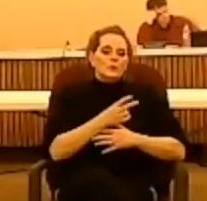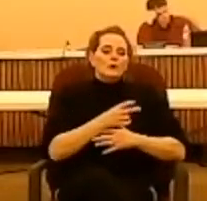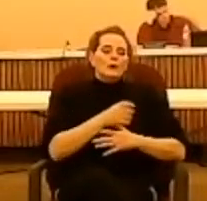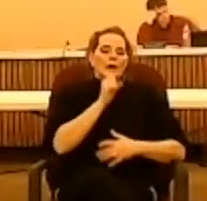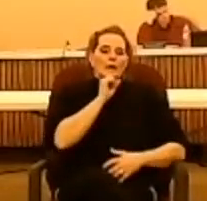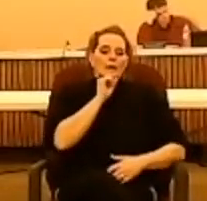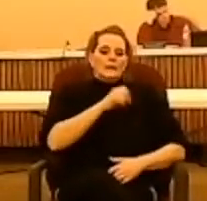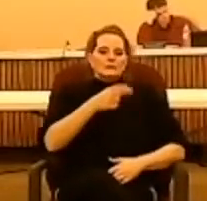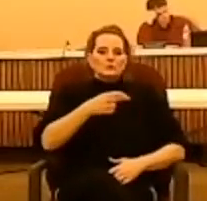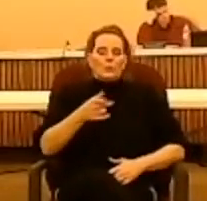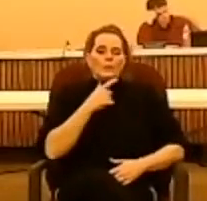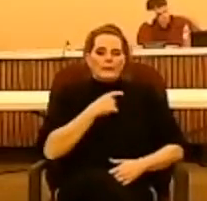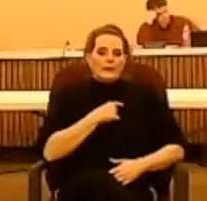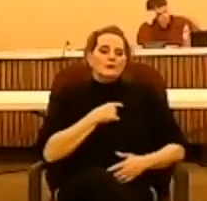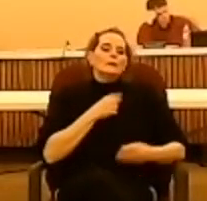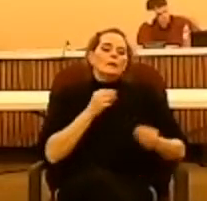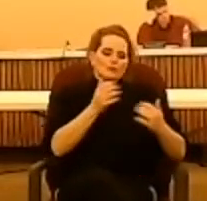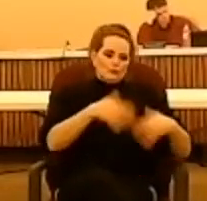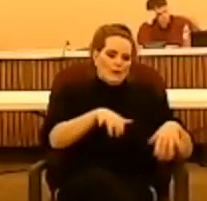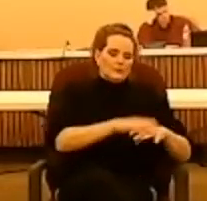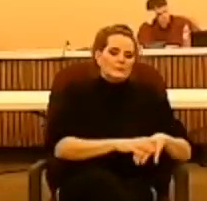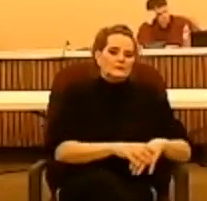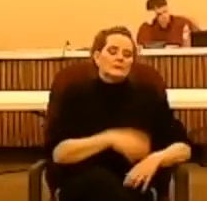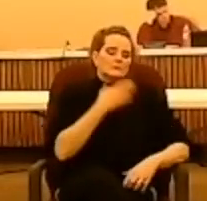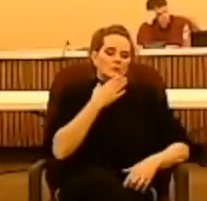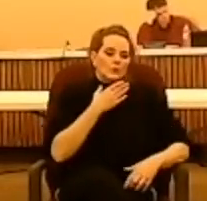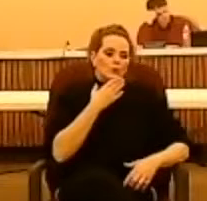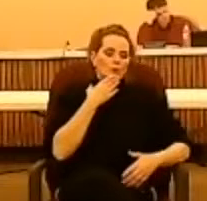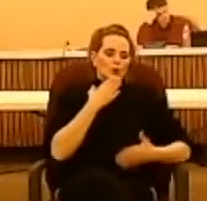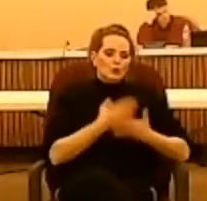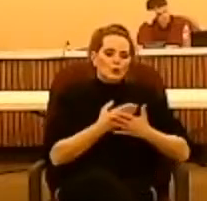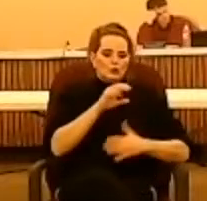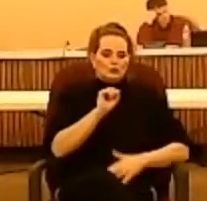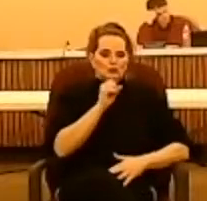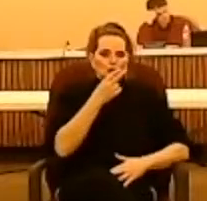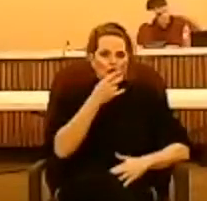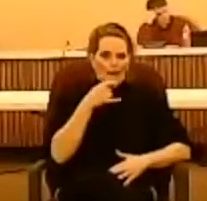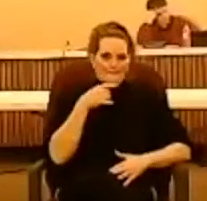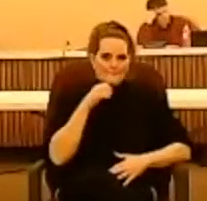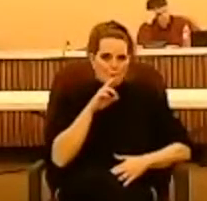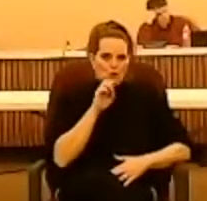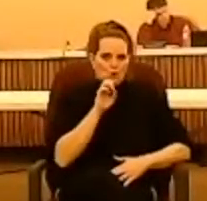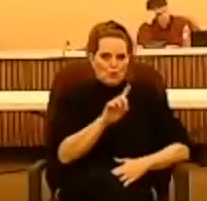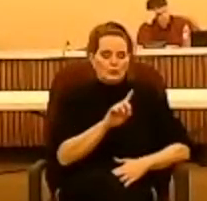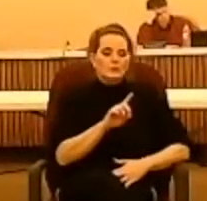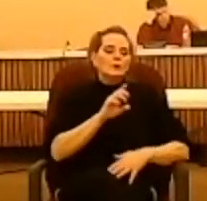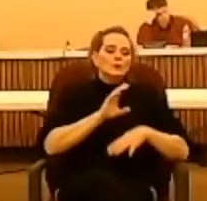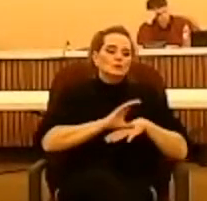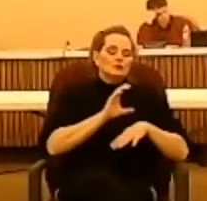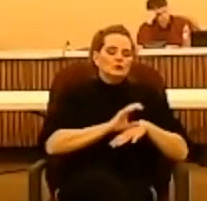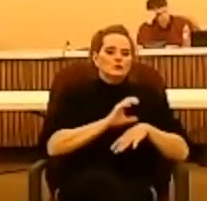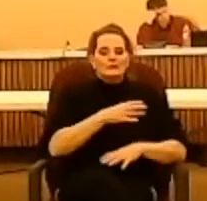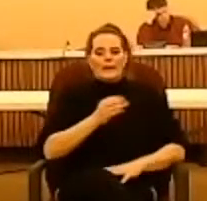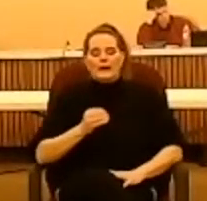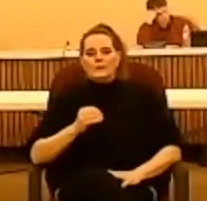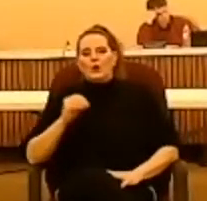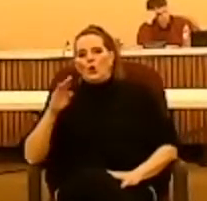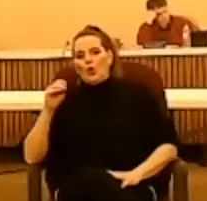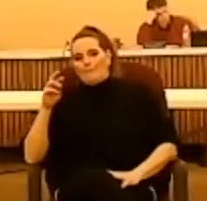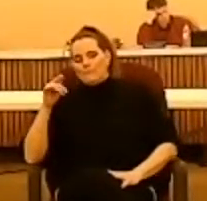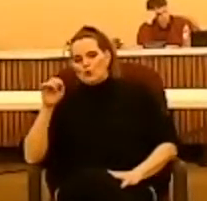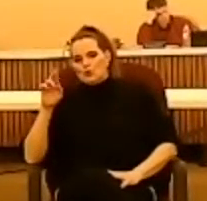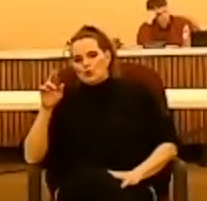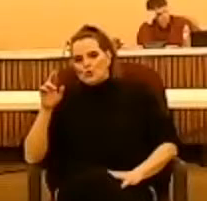known as the Good Shepherd Church at 3286 East Henrietta Road and the Burger Farmhouse at 3306 East Henrietta